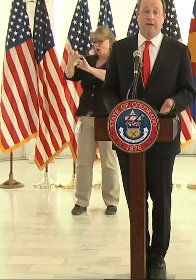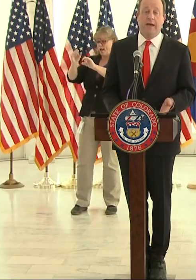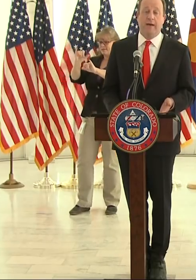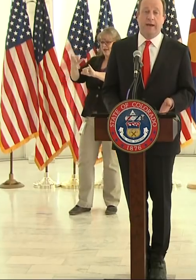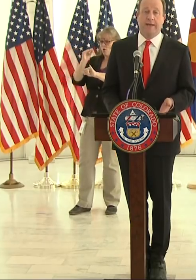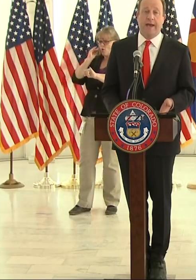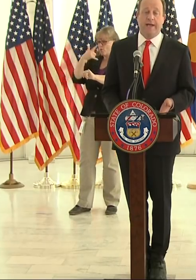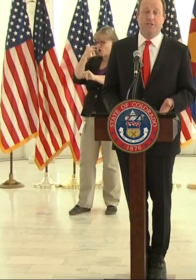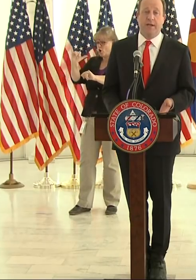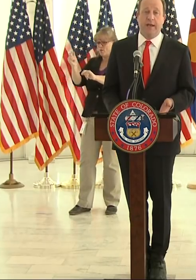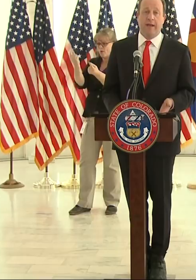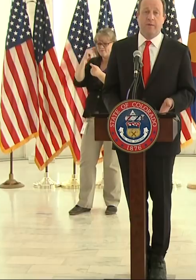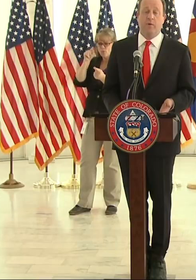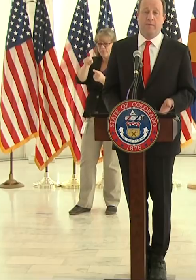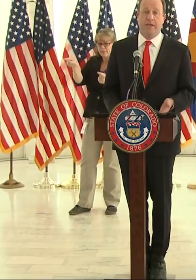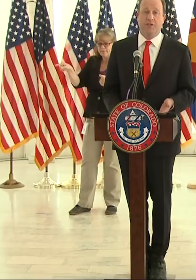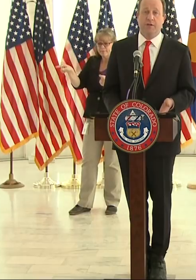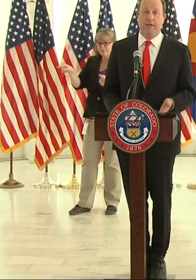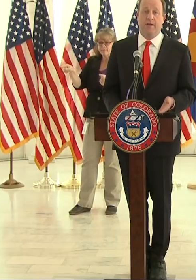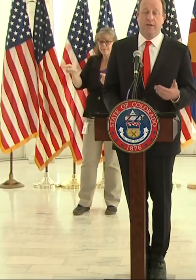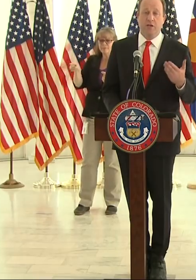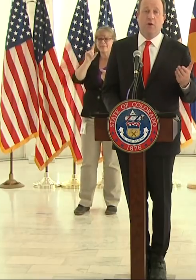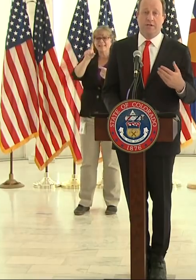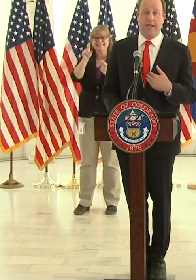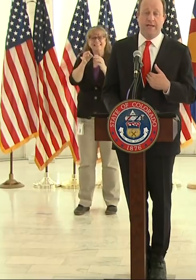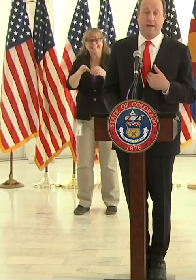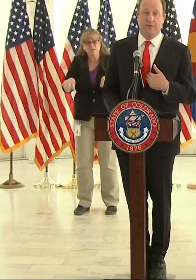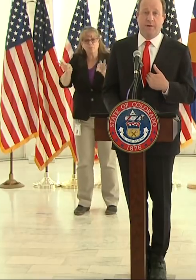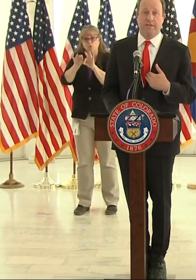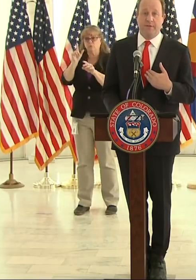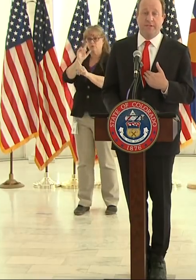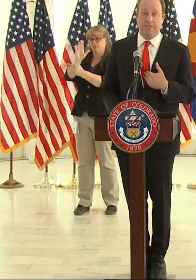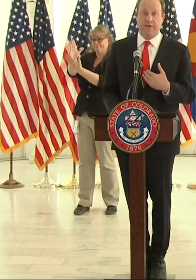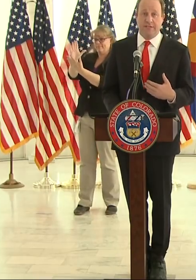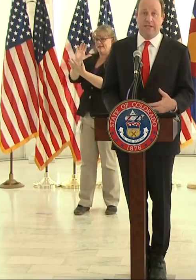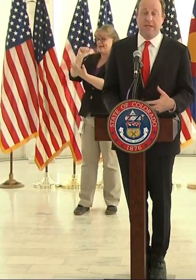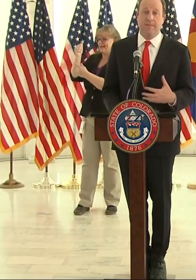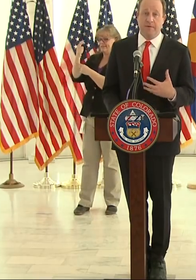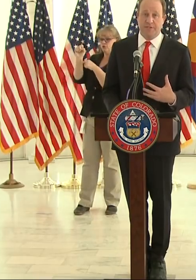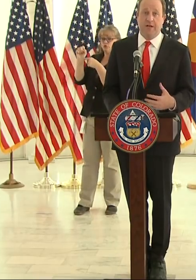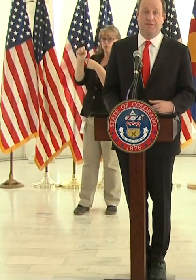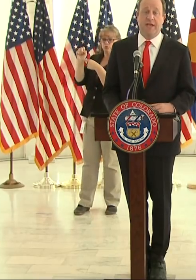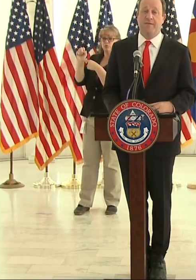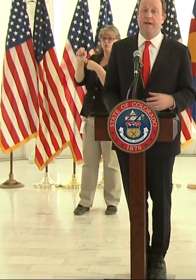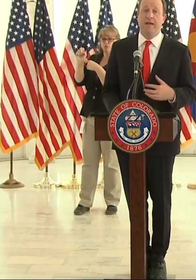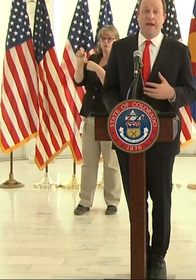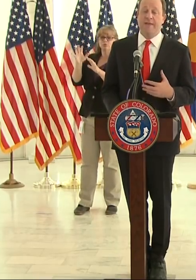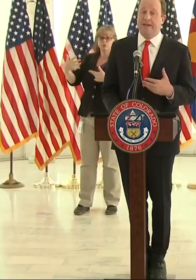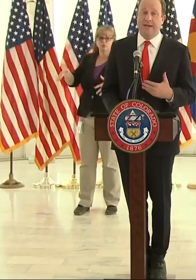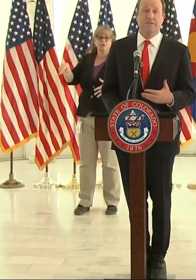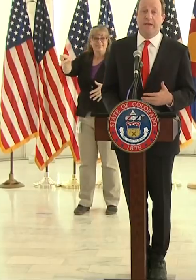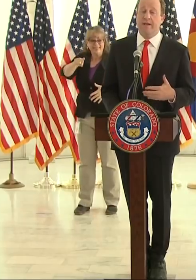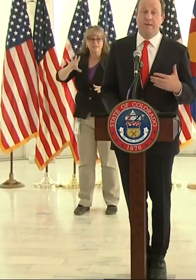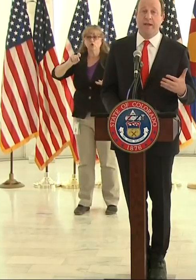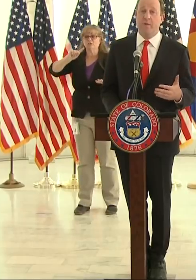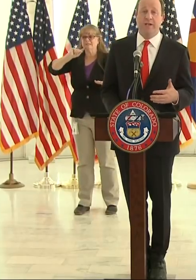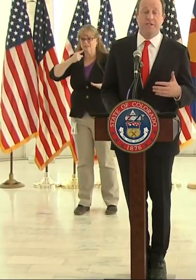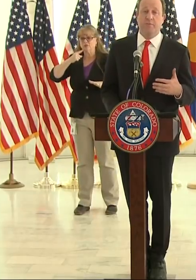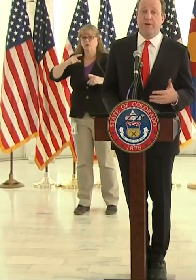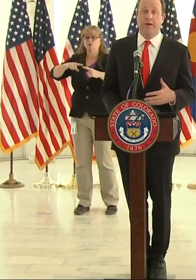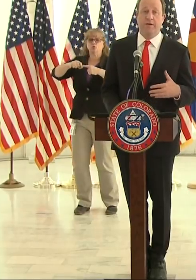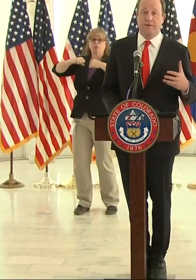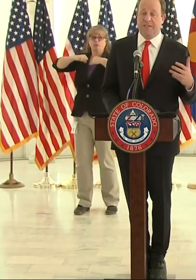roulette at that age. And we want to make sure that you are taking that responsibility seriously to keep yourself safe. And that does mean, in